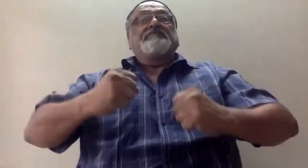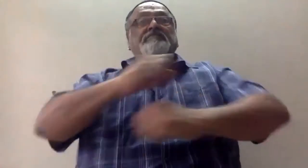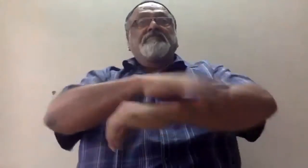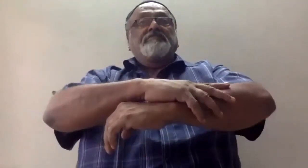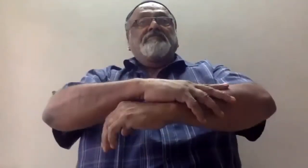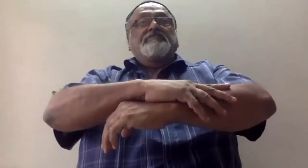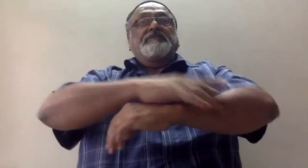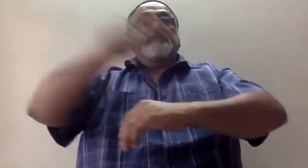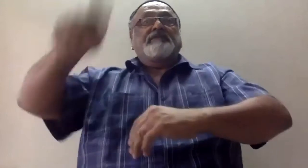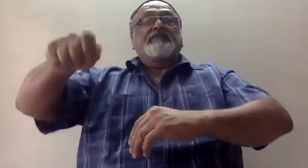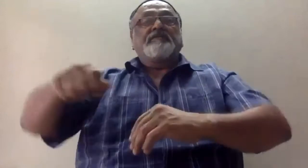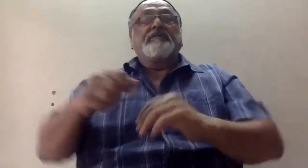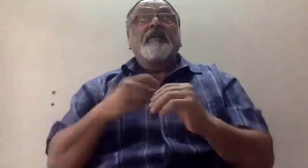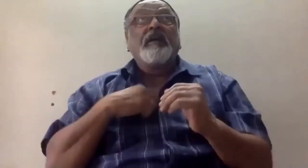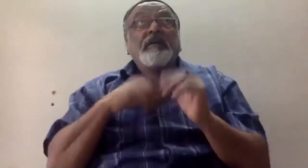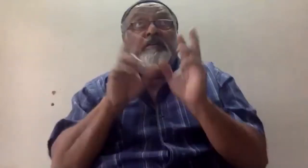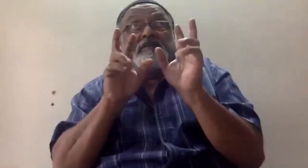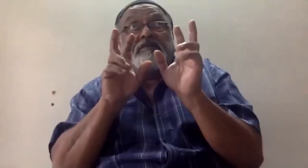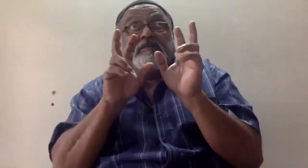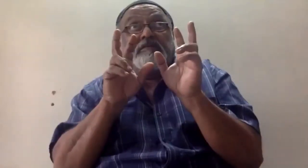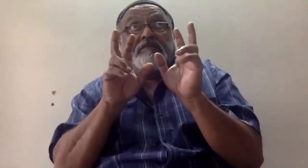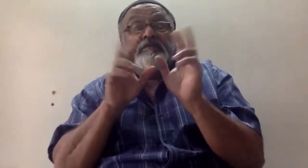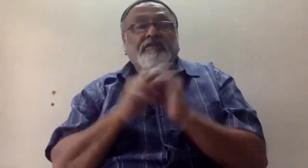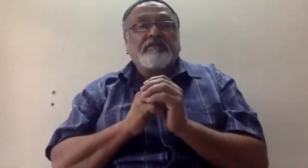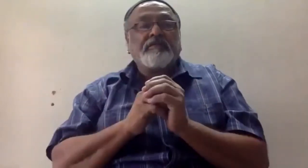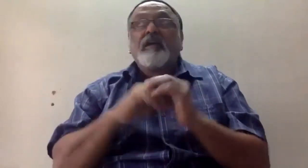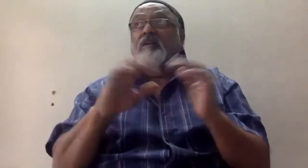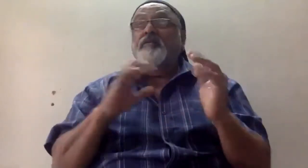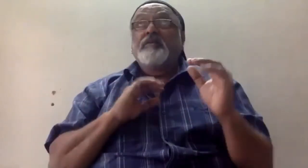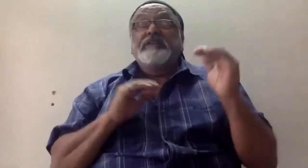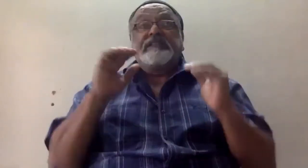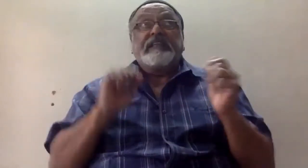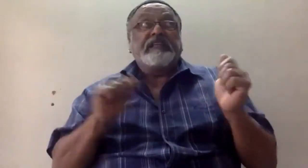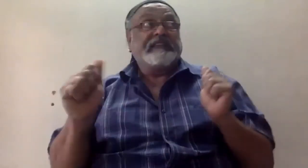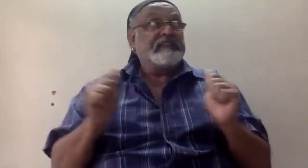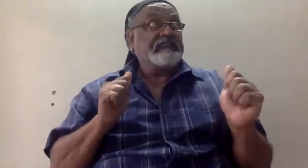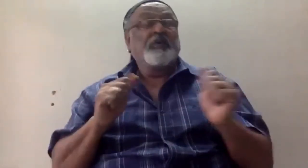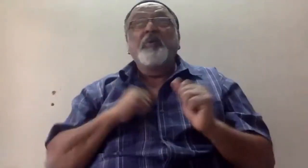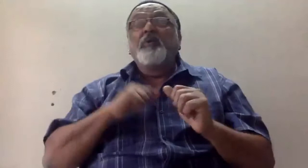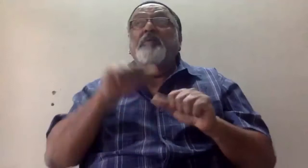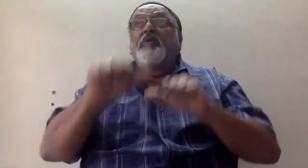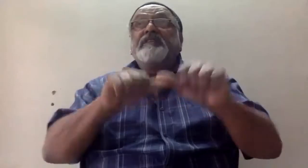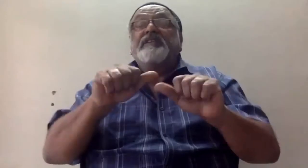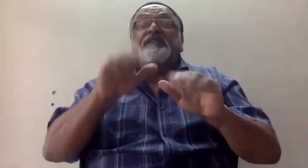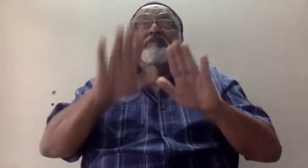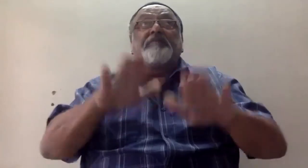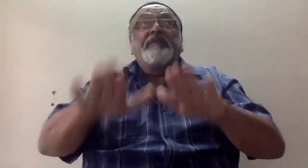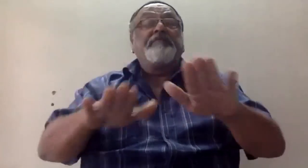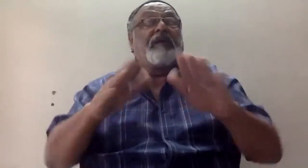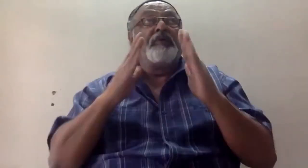just need to be adjusting as per the environment, as per the procedures of that. I don't know what is